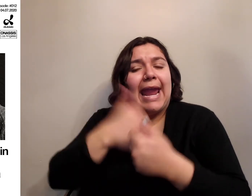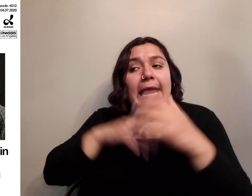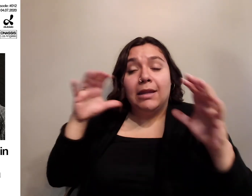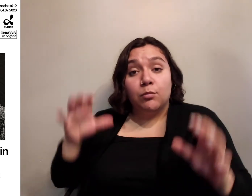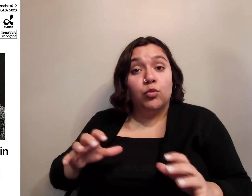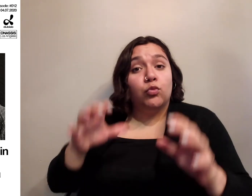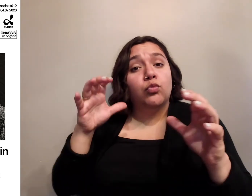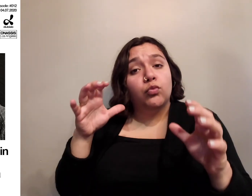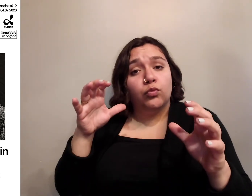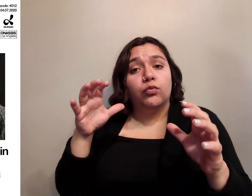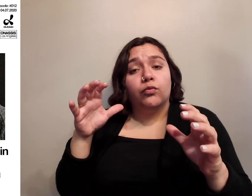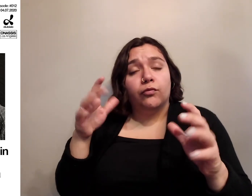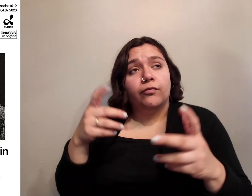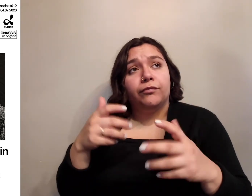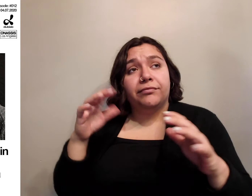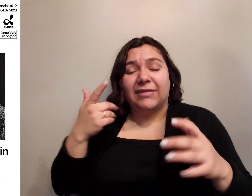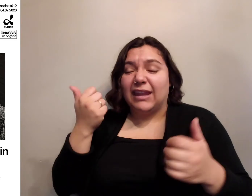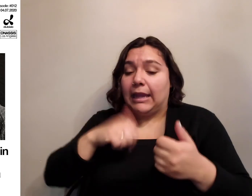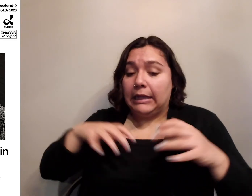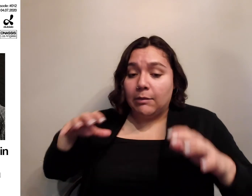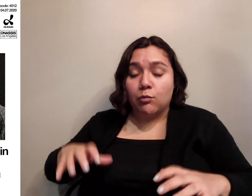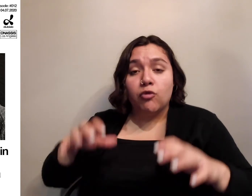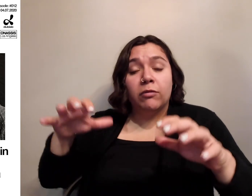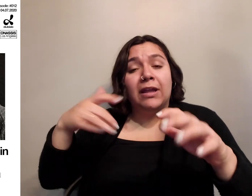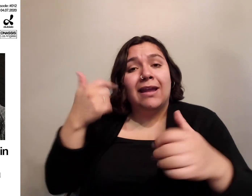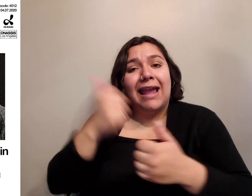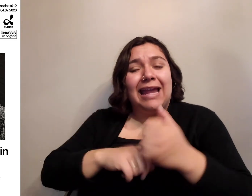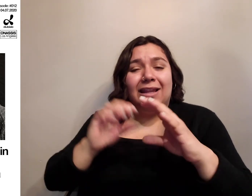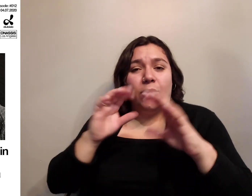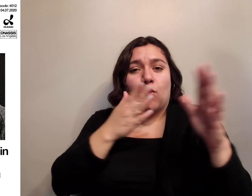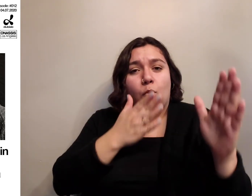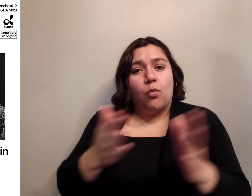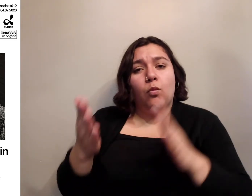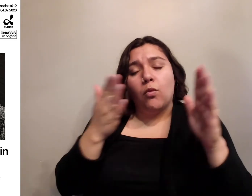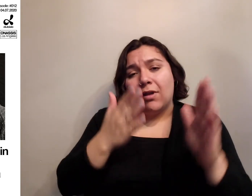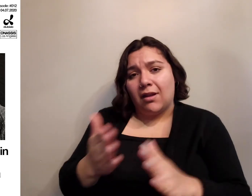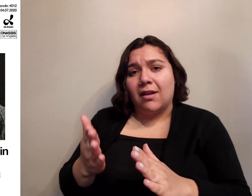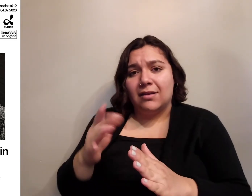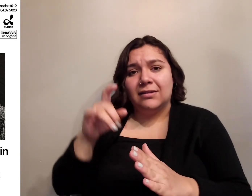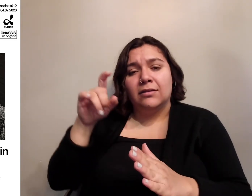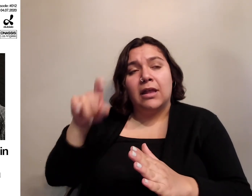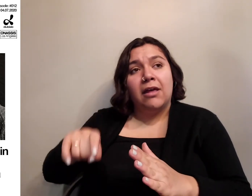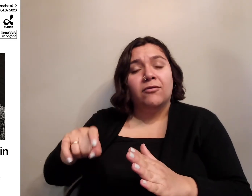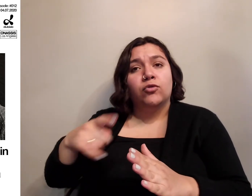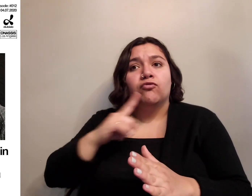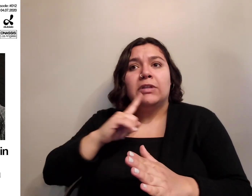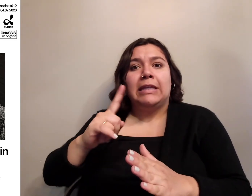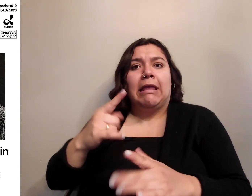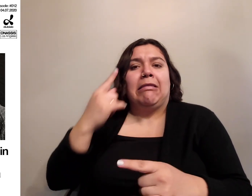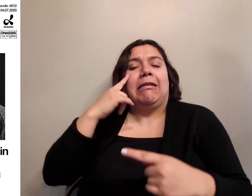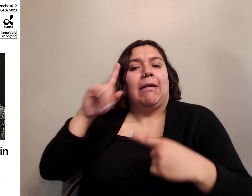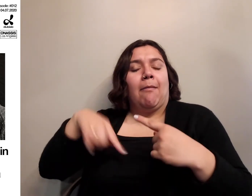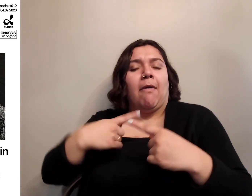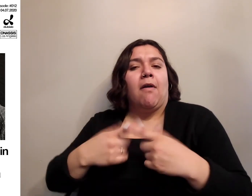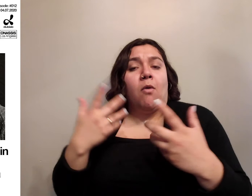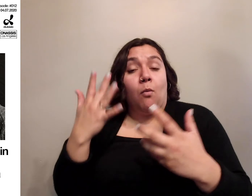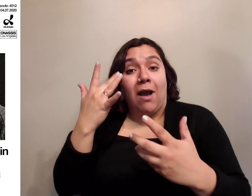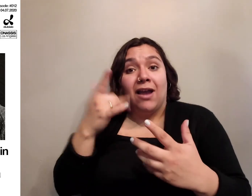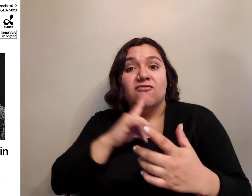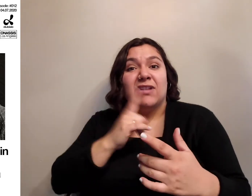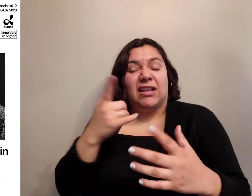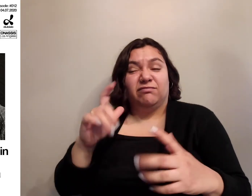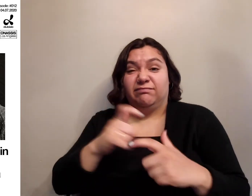movement, any organizing will have to take up, because it is a